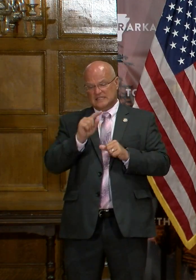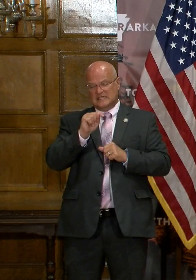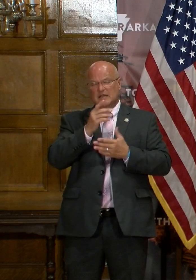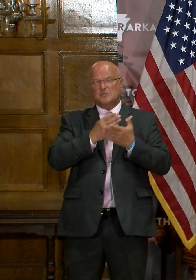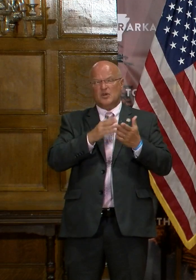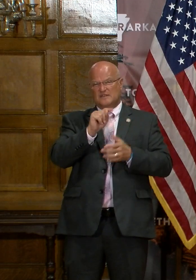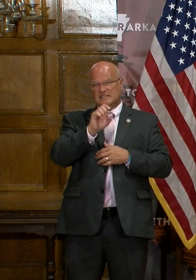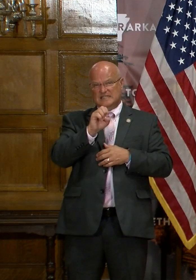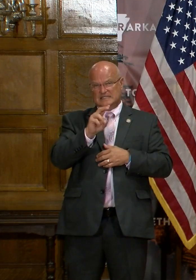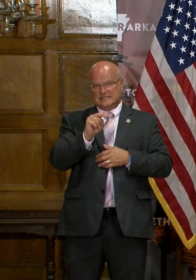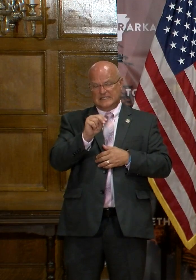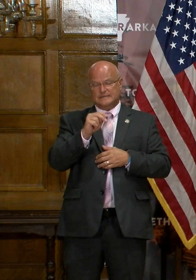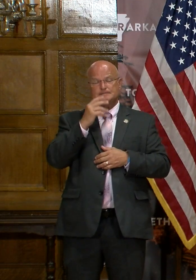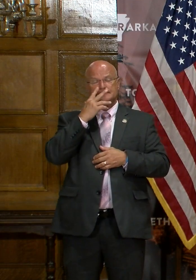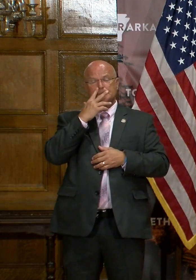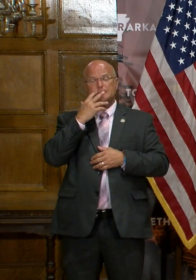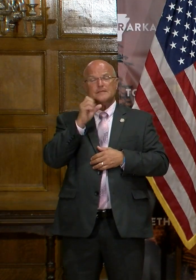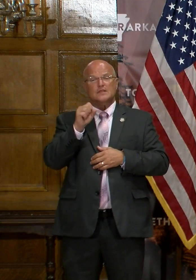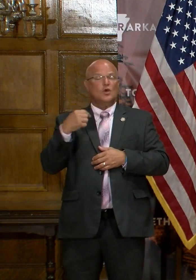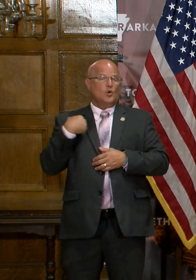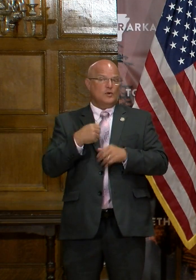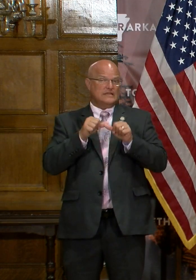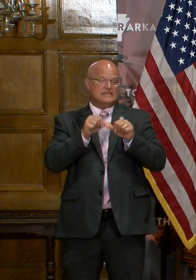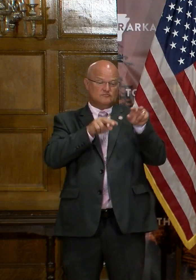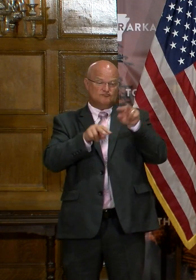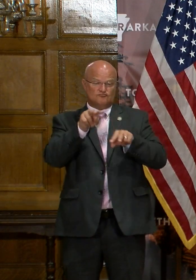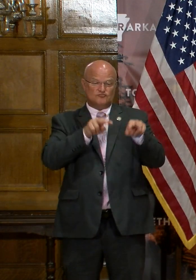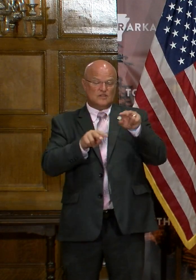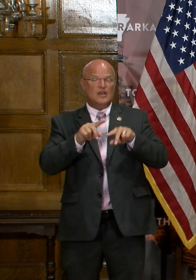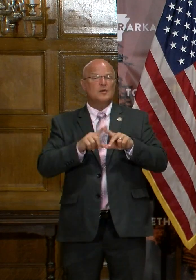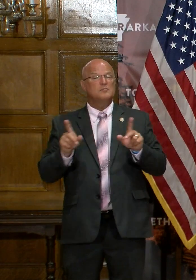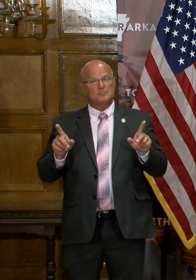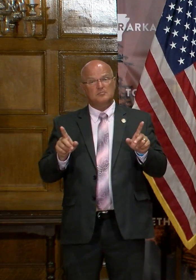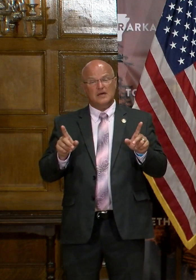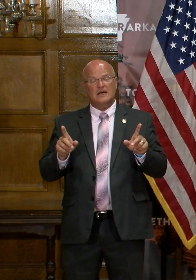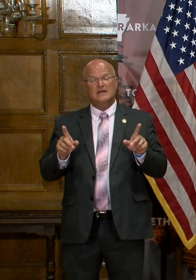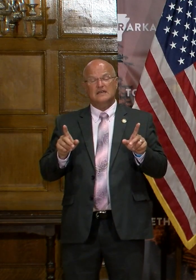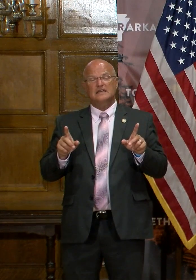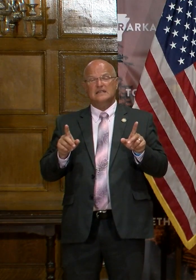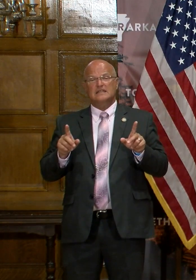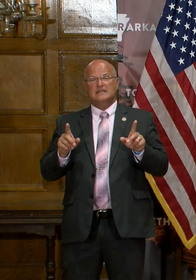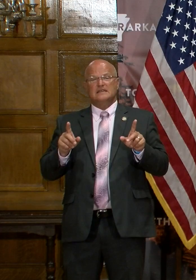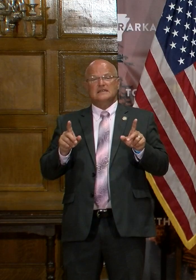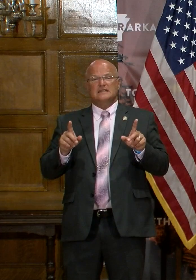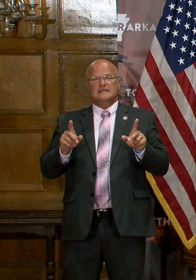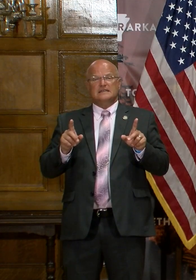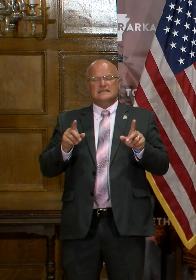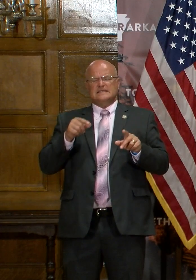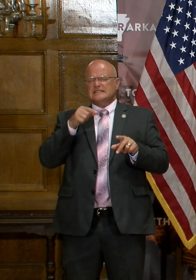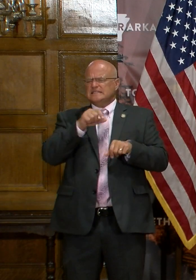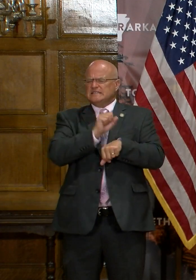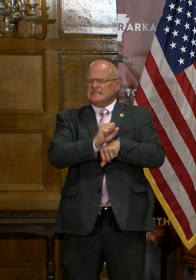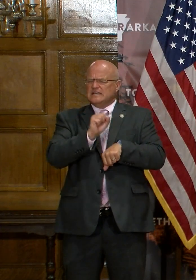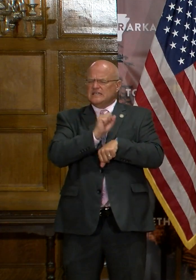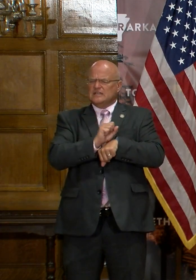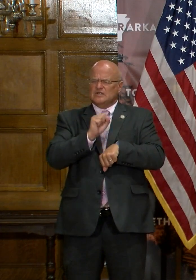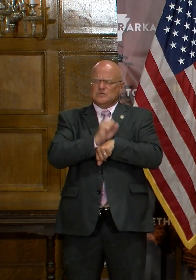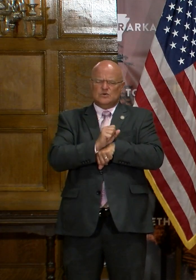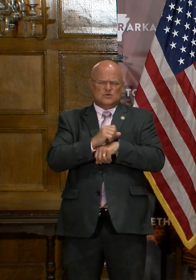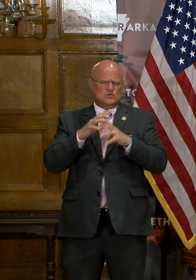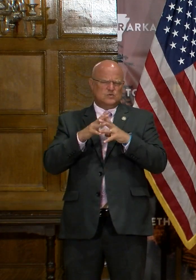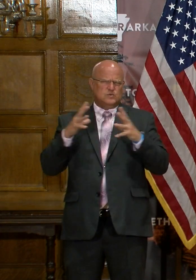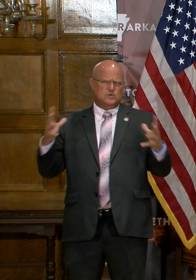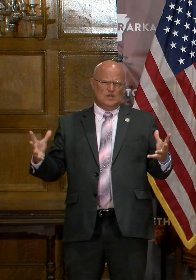that part of Tennessee. So we can continue to look at that, but it's you know, and they've worked hard,